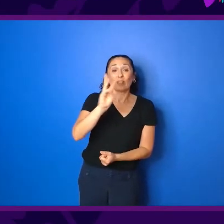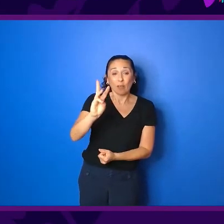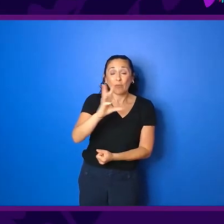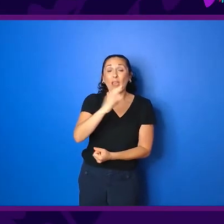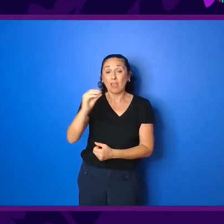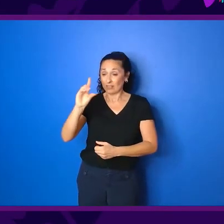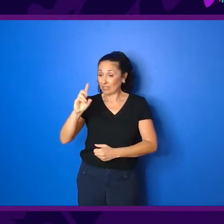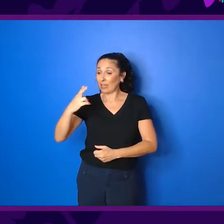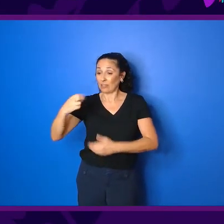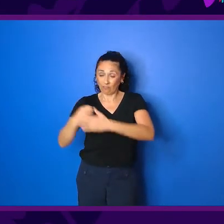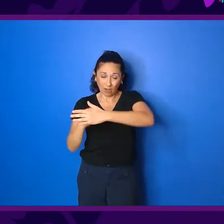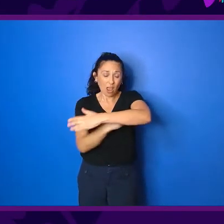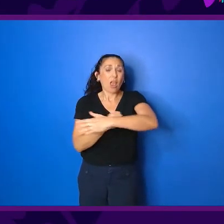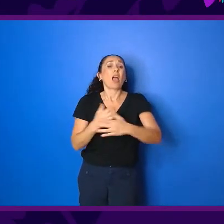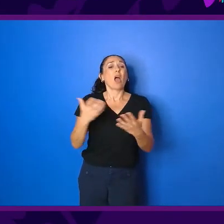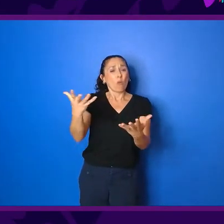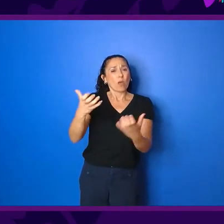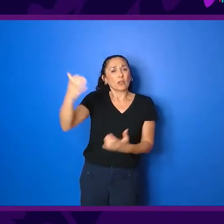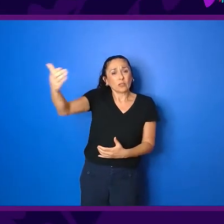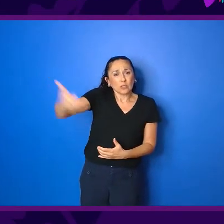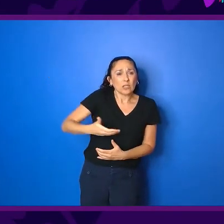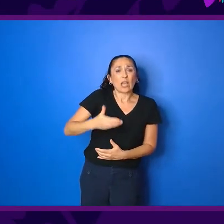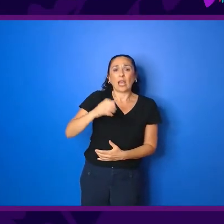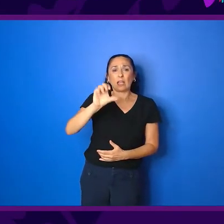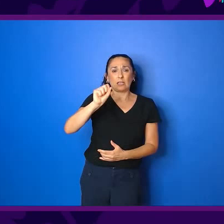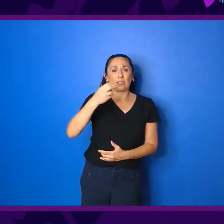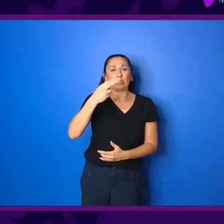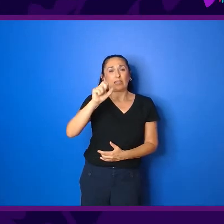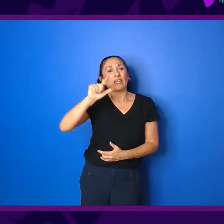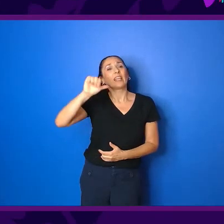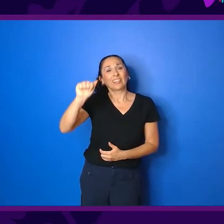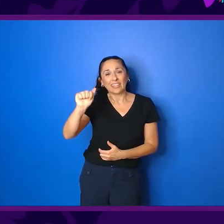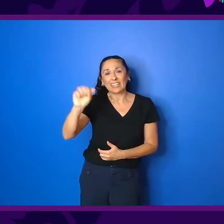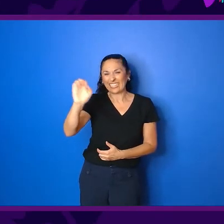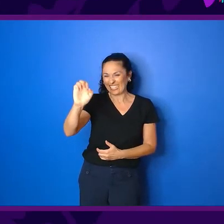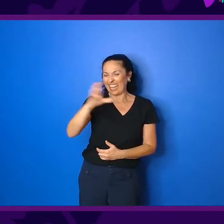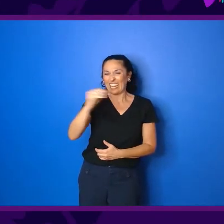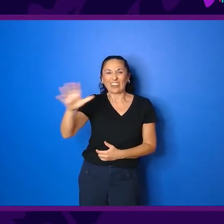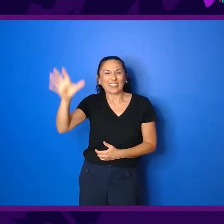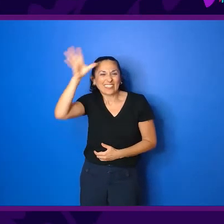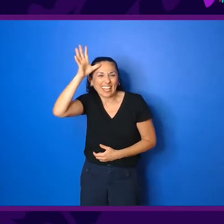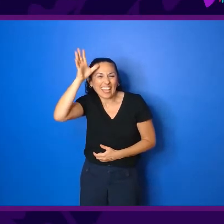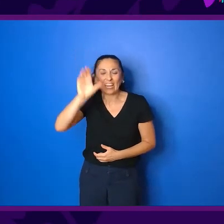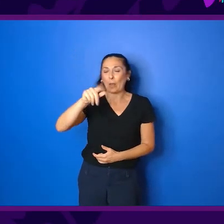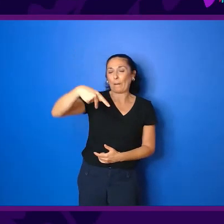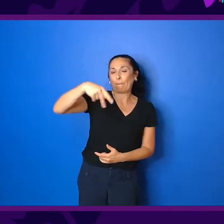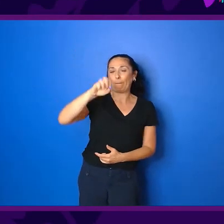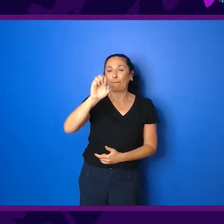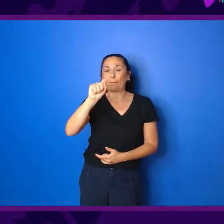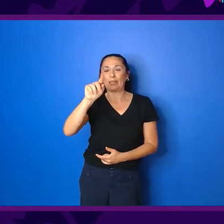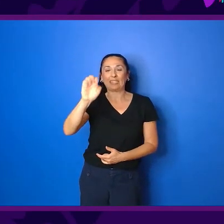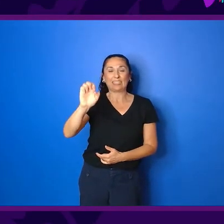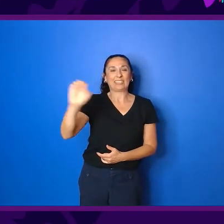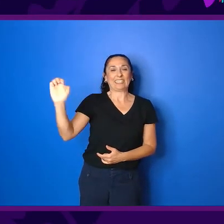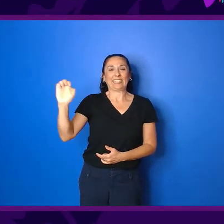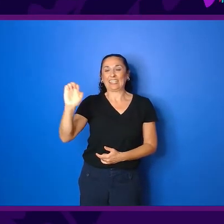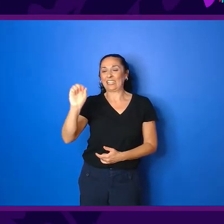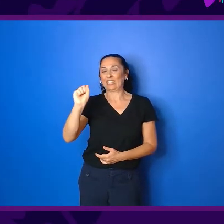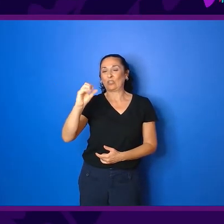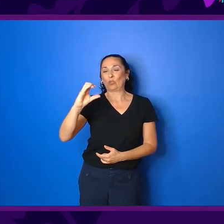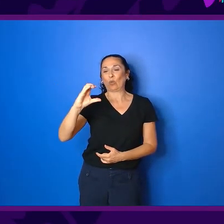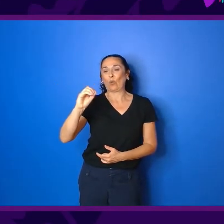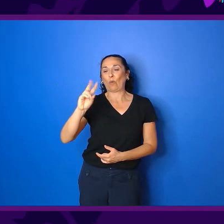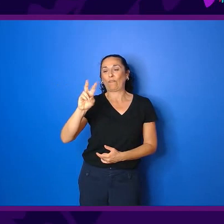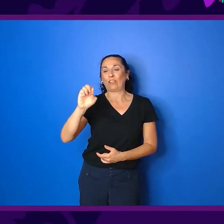introduce Sheila E. and her daddy, Pete Escobedo. Okay, let's welcome